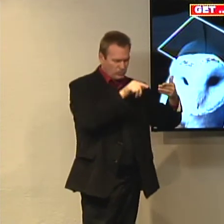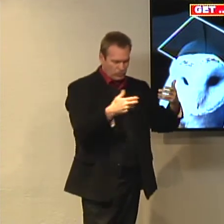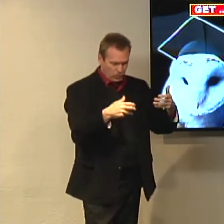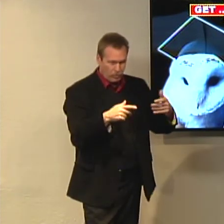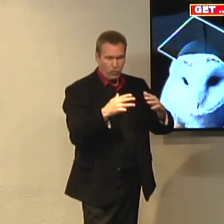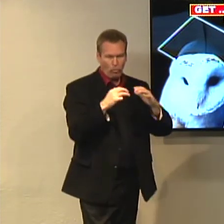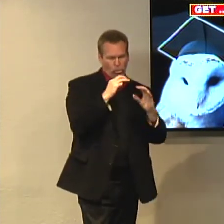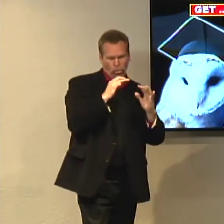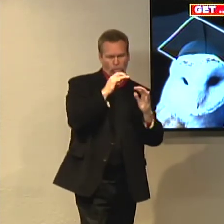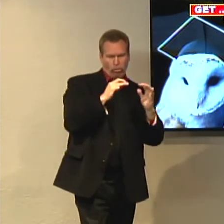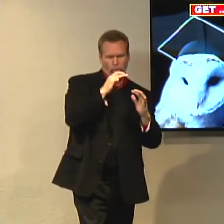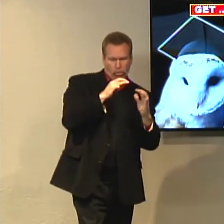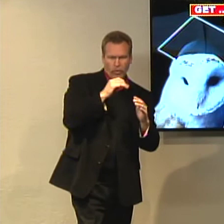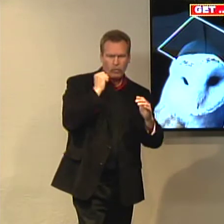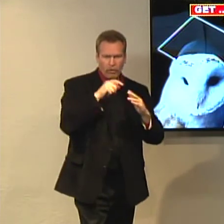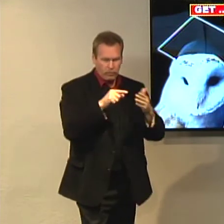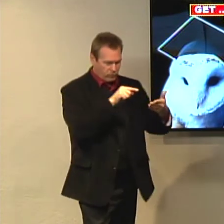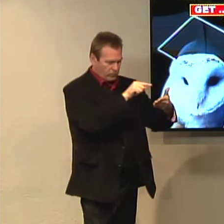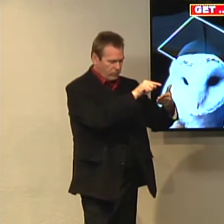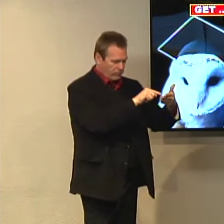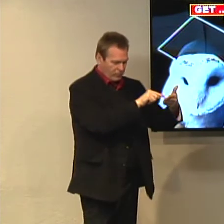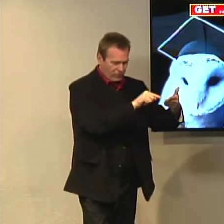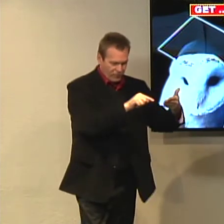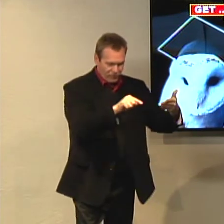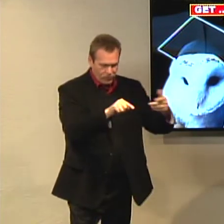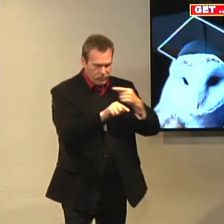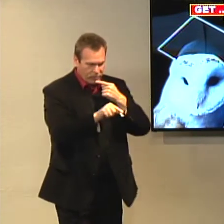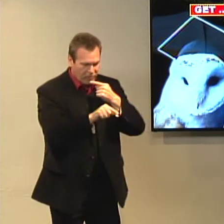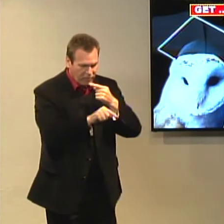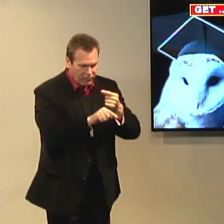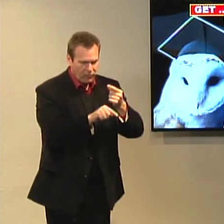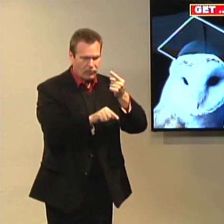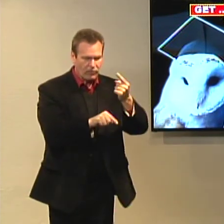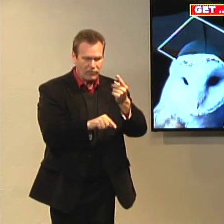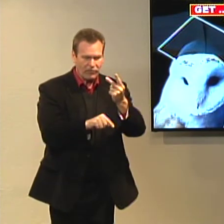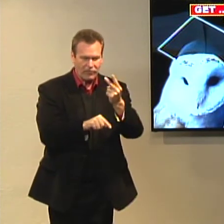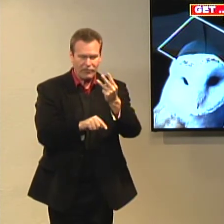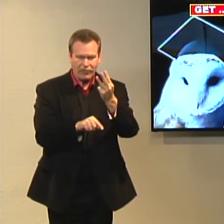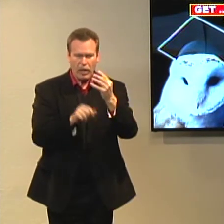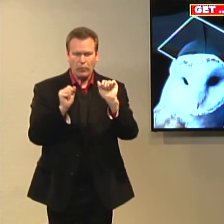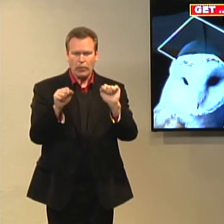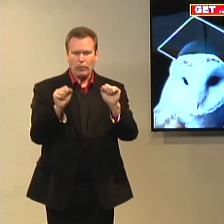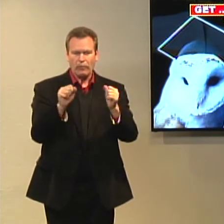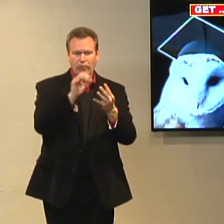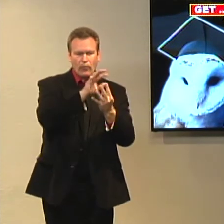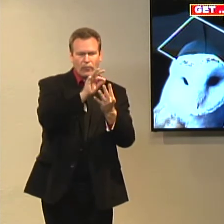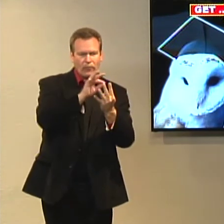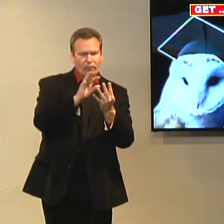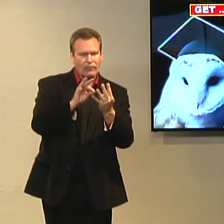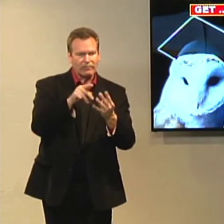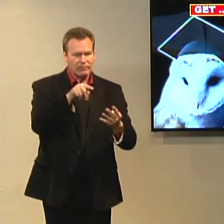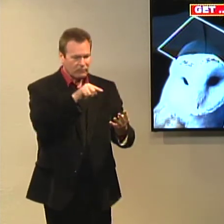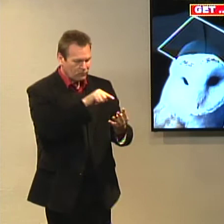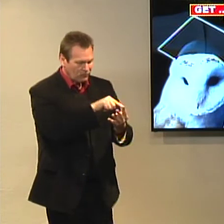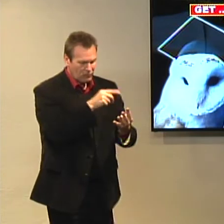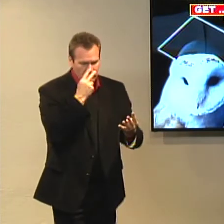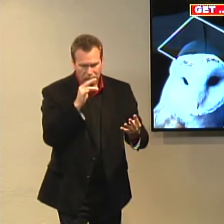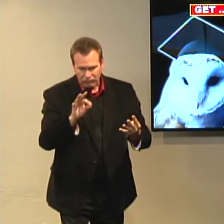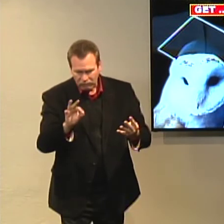basically, they can figure out what's up, what codes or whatever, and they can figure out what are the options for what's